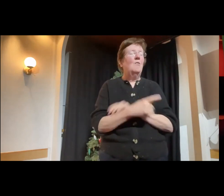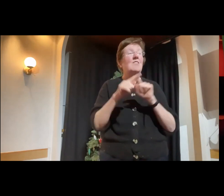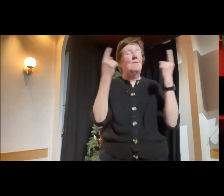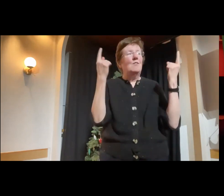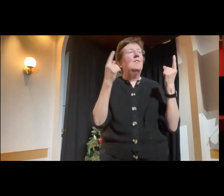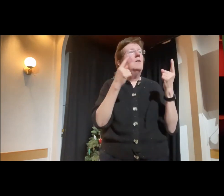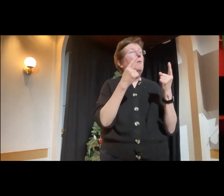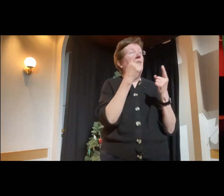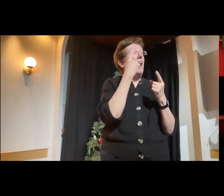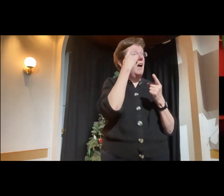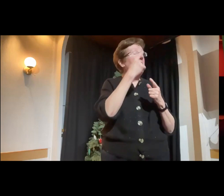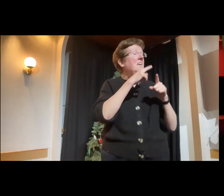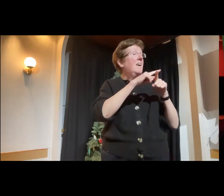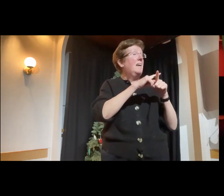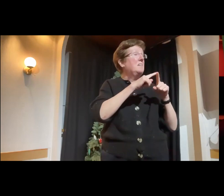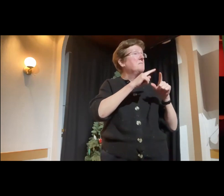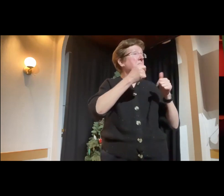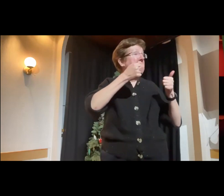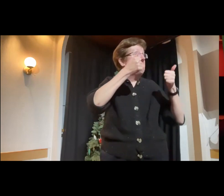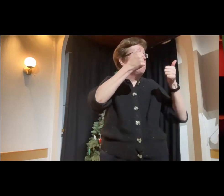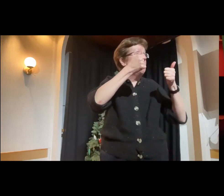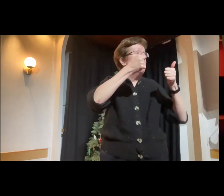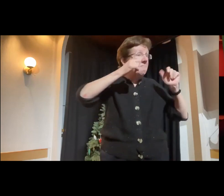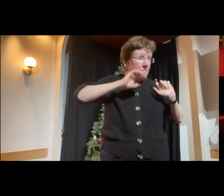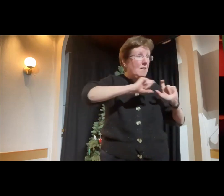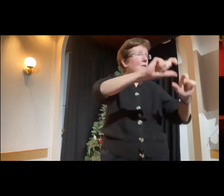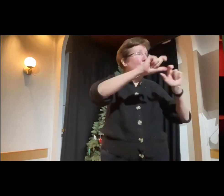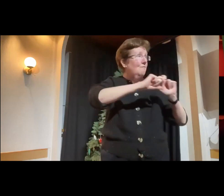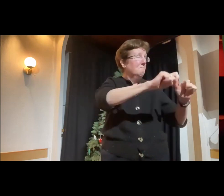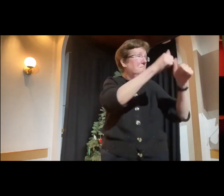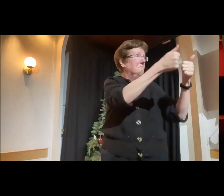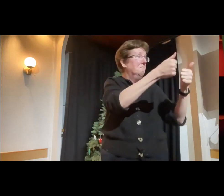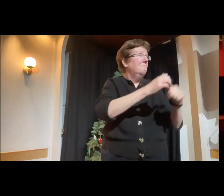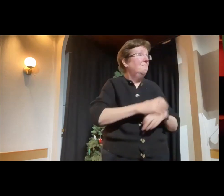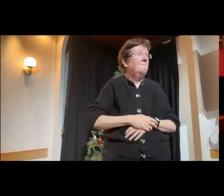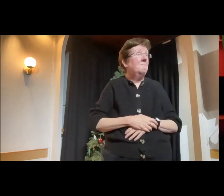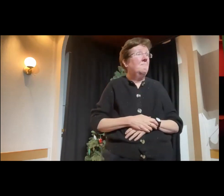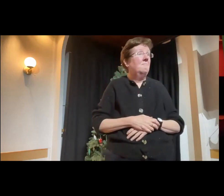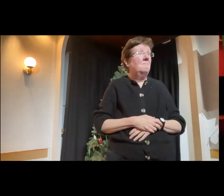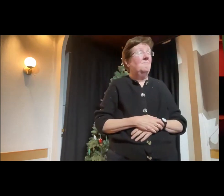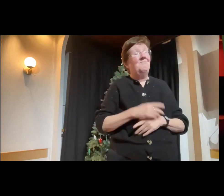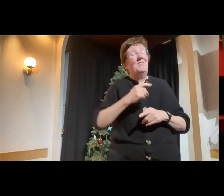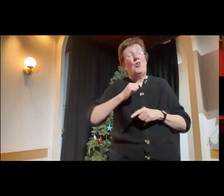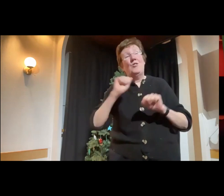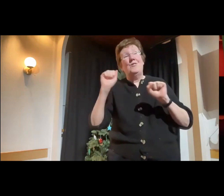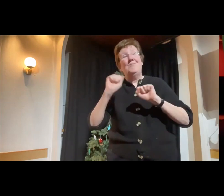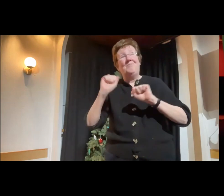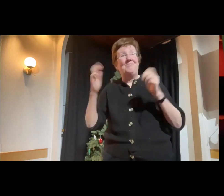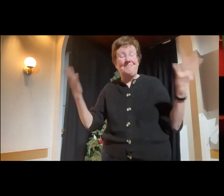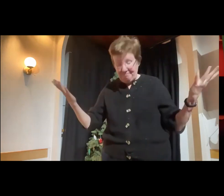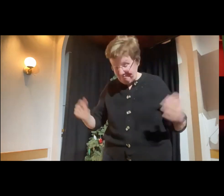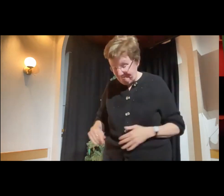one. So that's the difference. It's a policy document. In England it works well and it's very specific. It doesn't exist in